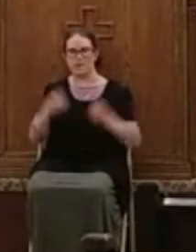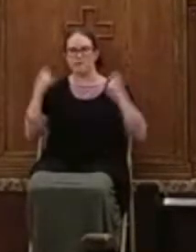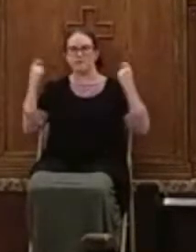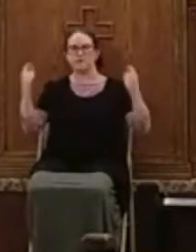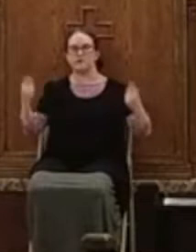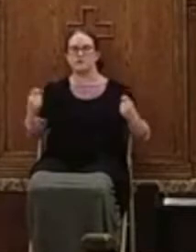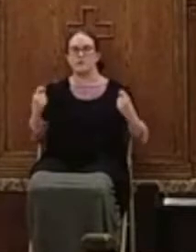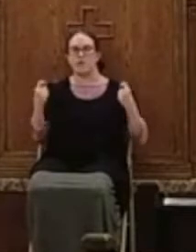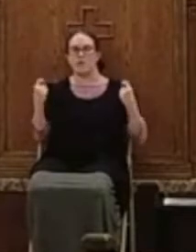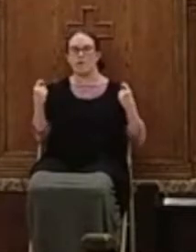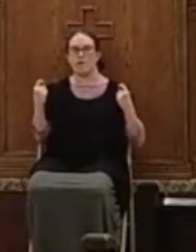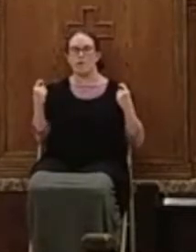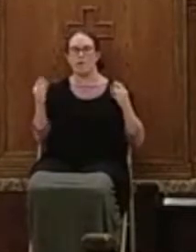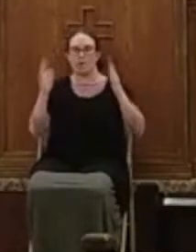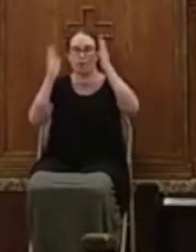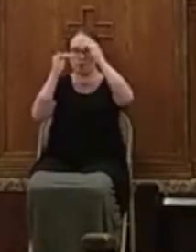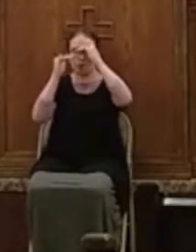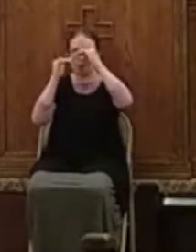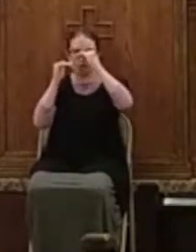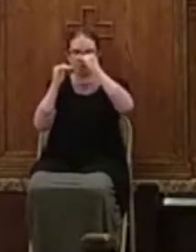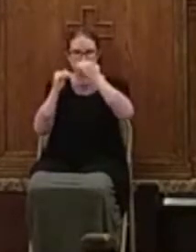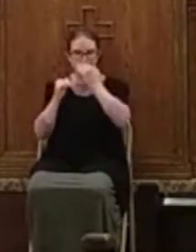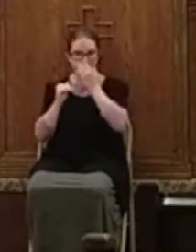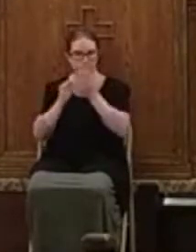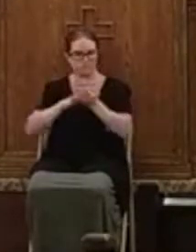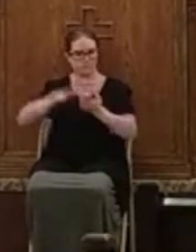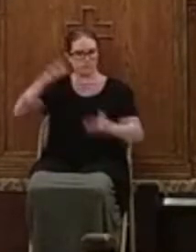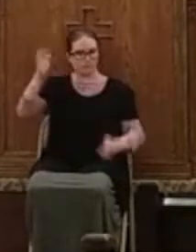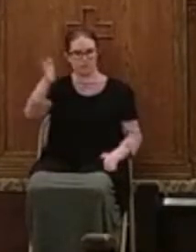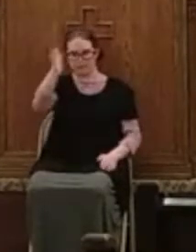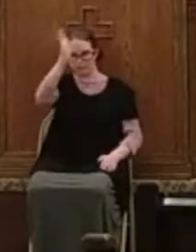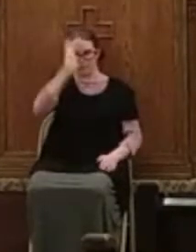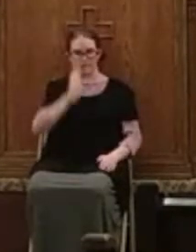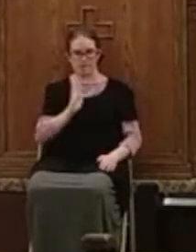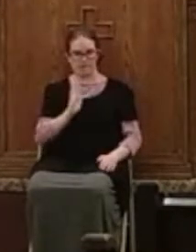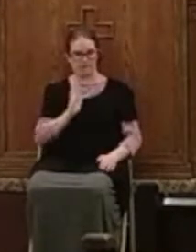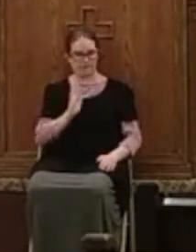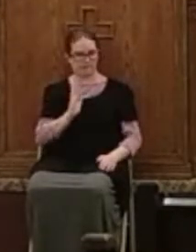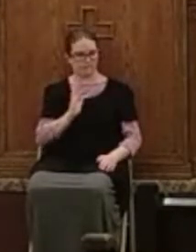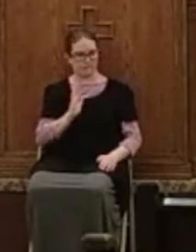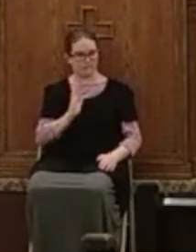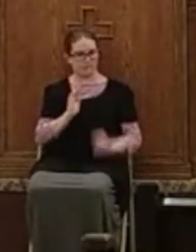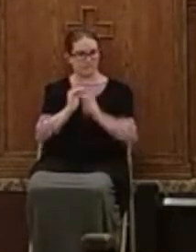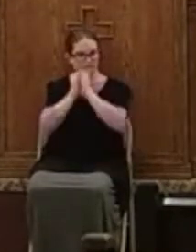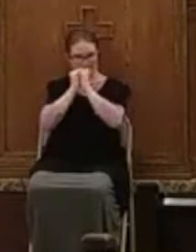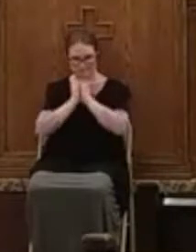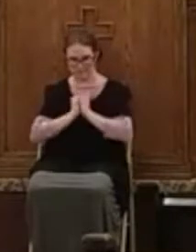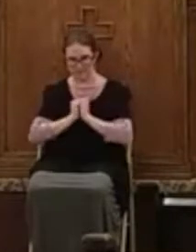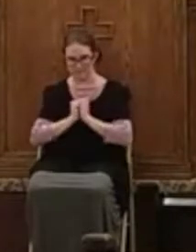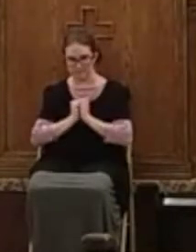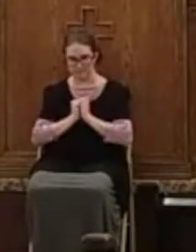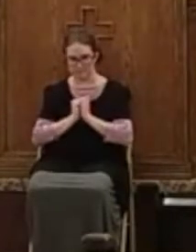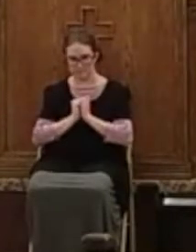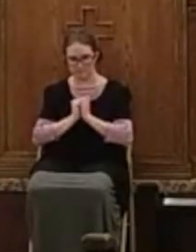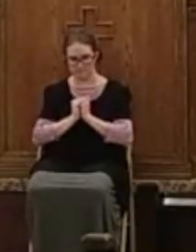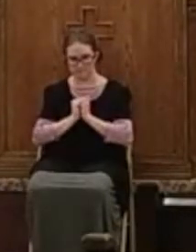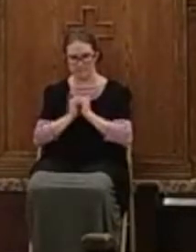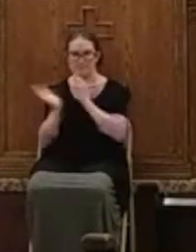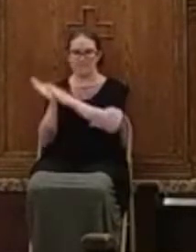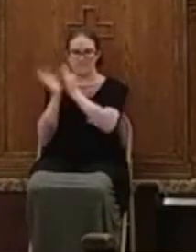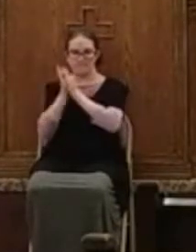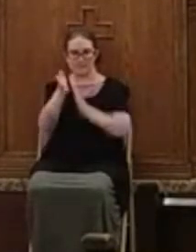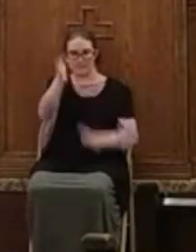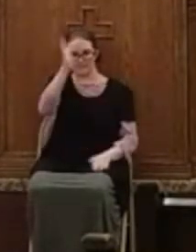rejoice in hope of the glory of God. Amen.